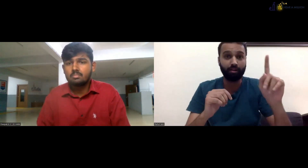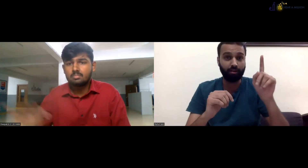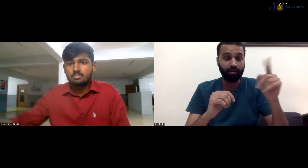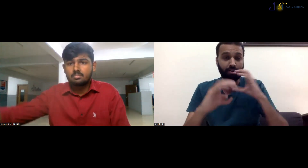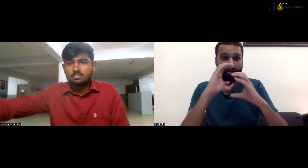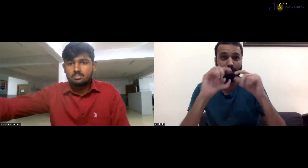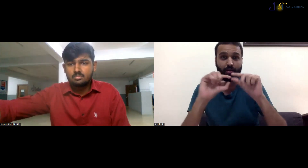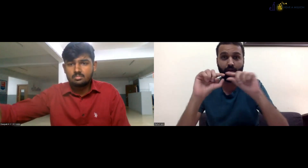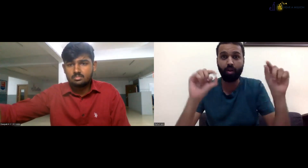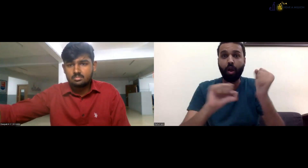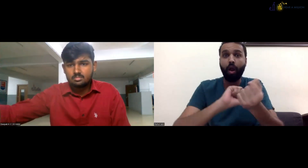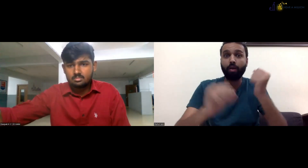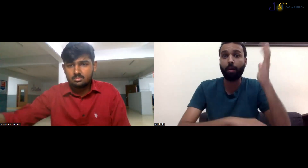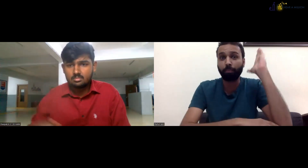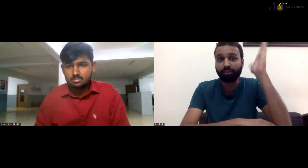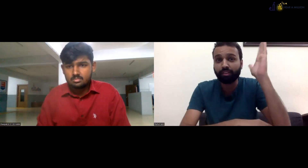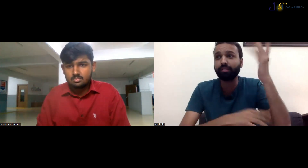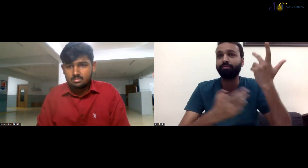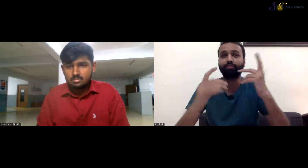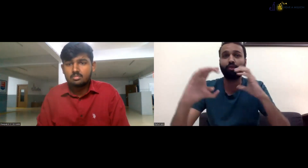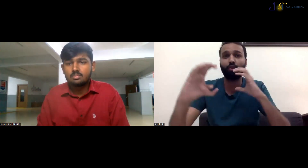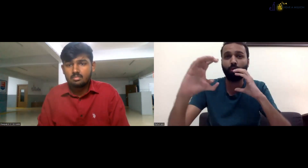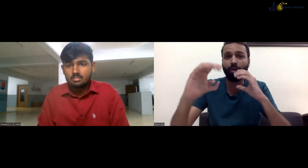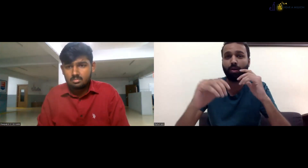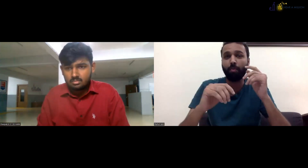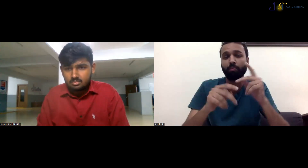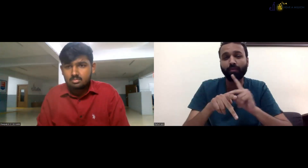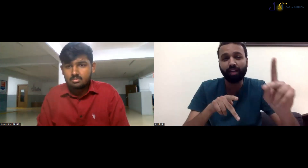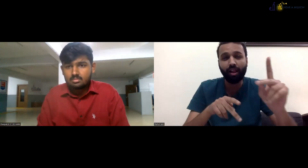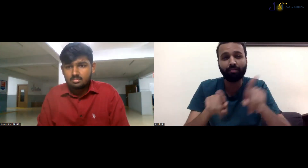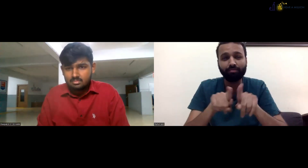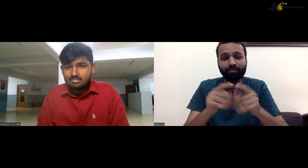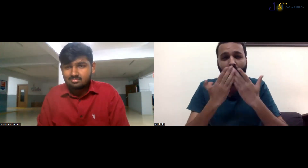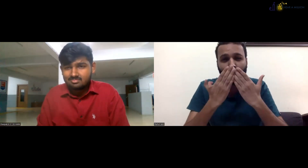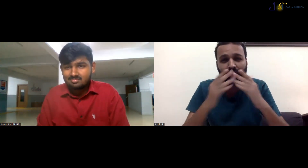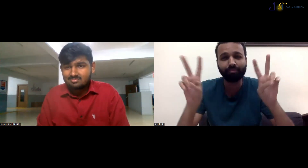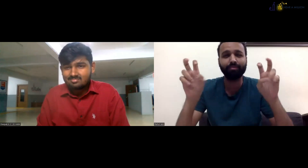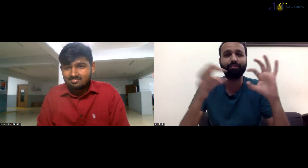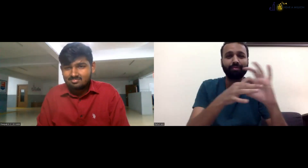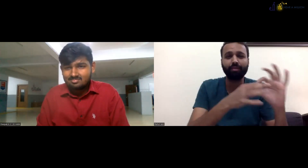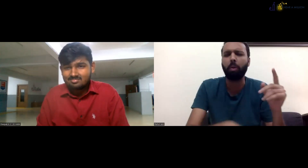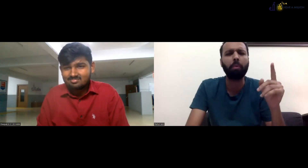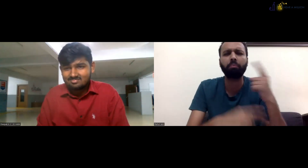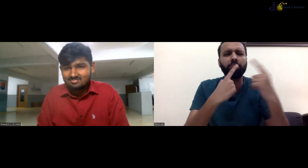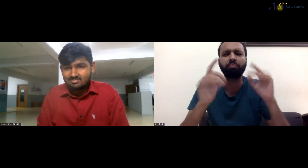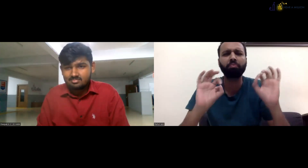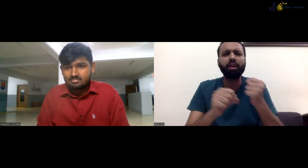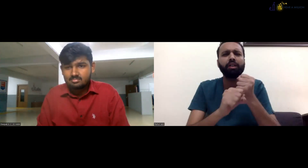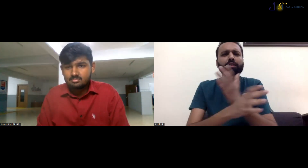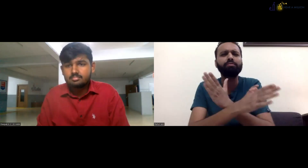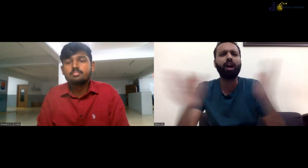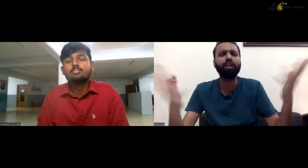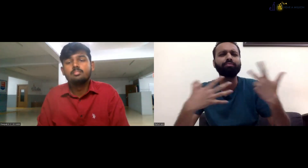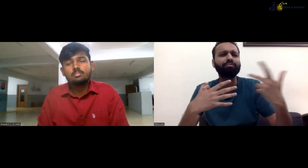getting the local language or the lingo they're using in sign language. But then when it comes to